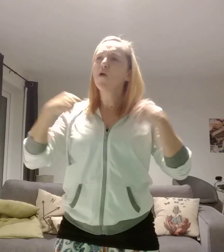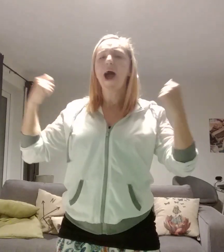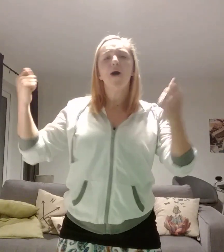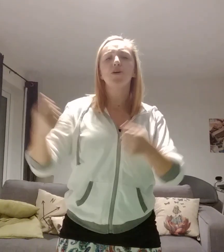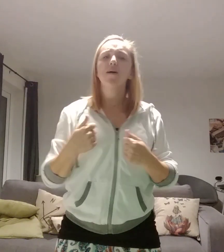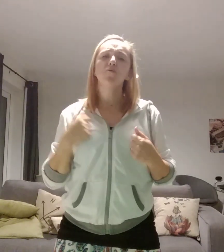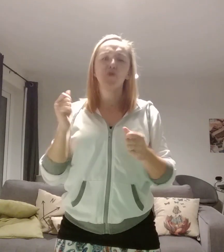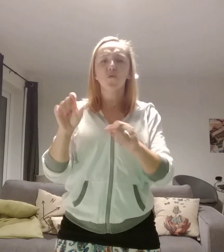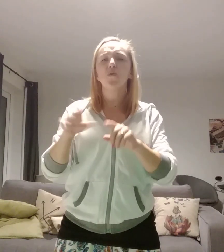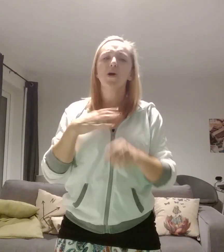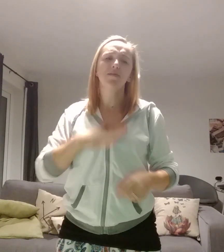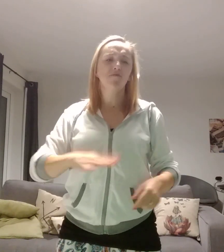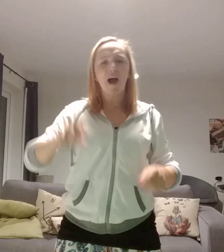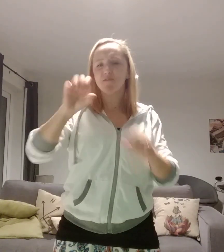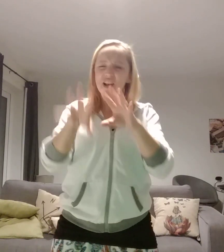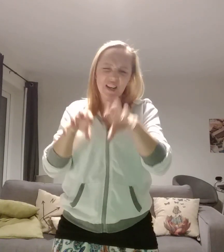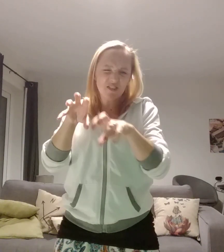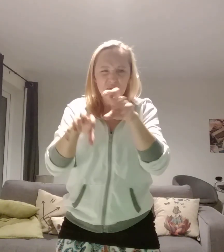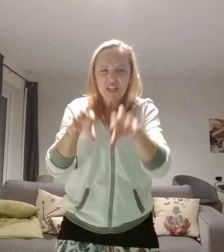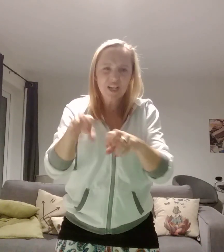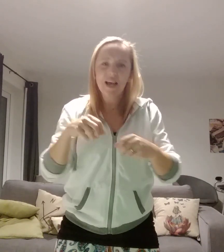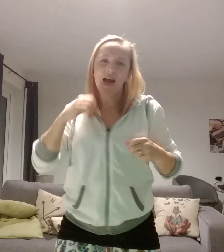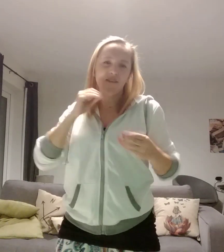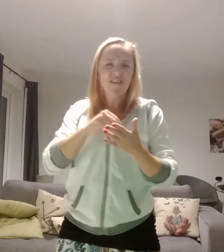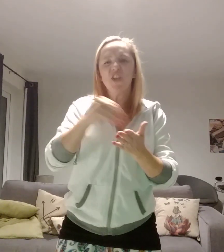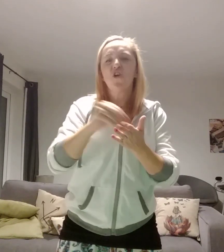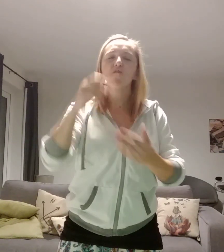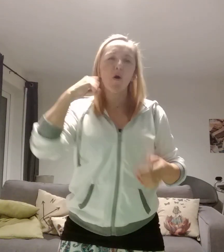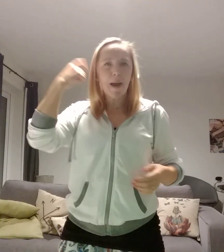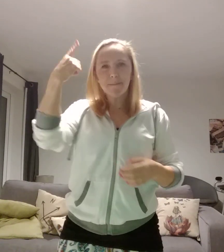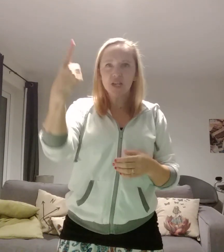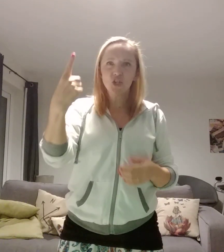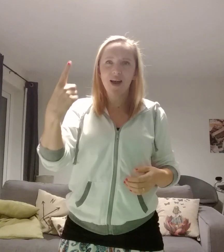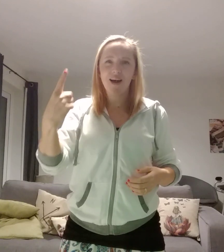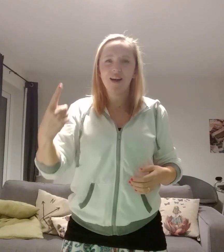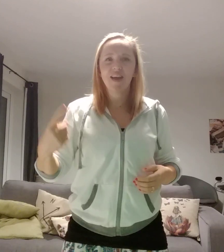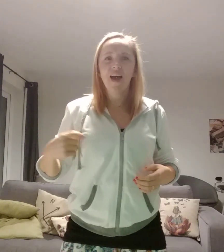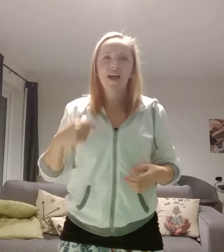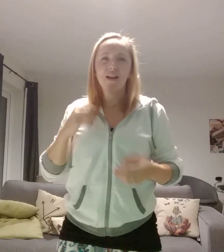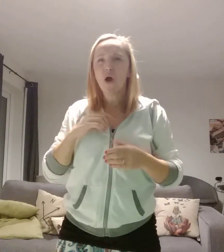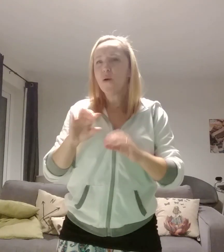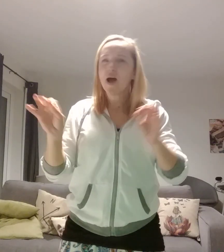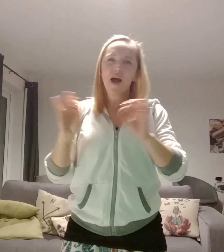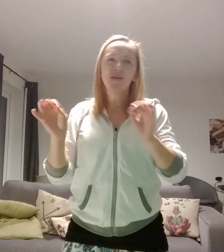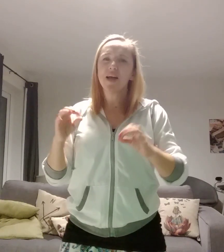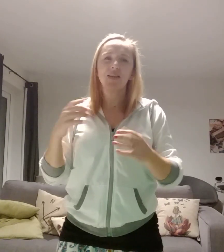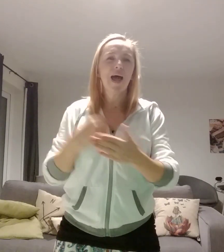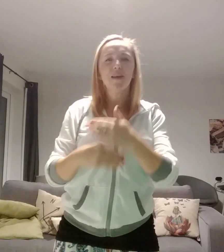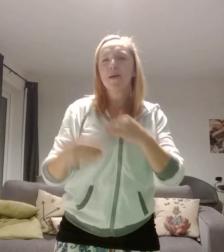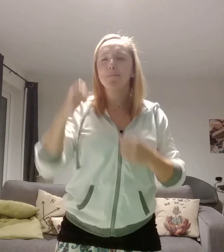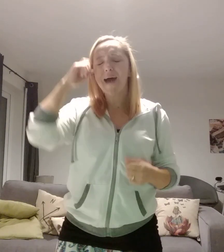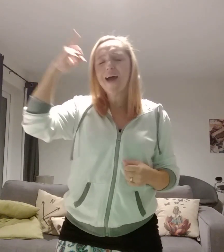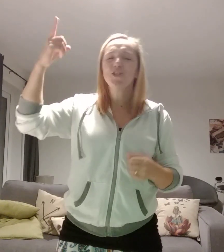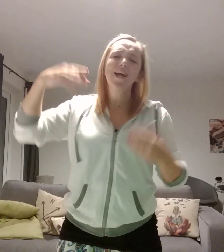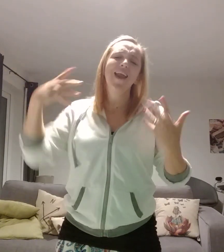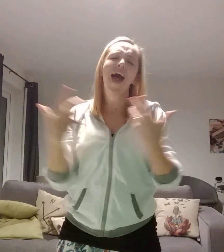proud how you would grovel in submission to feed your own ambition. So though I can't imagine